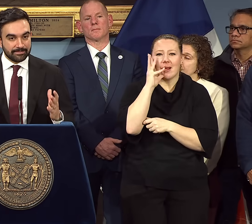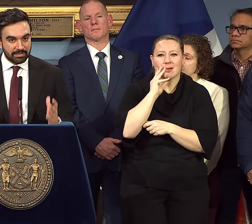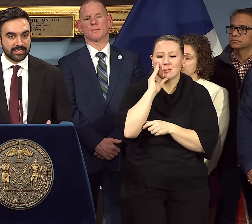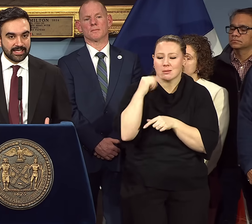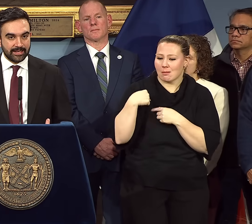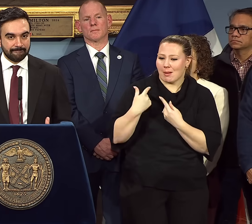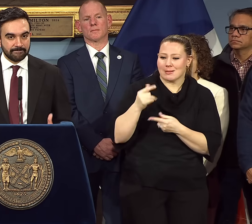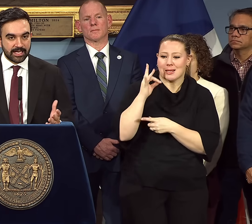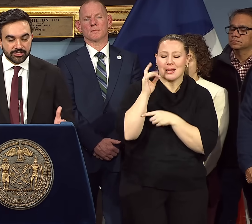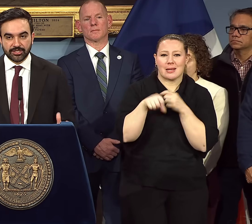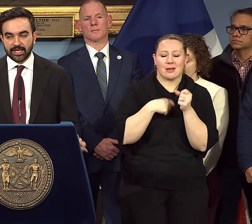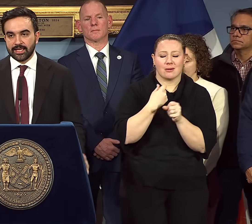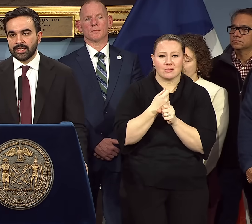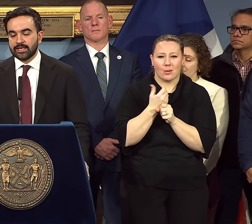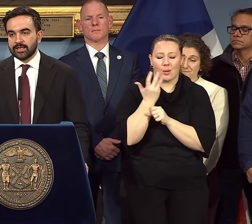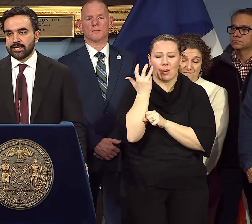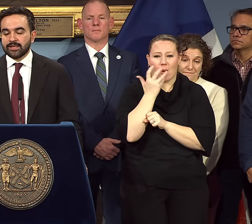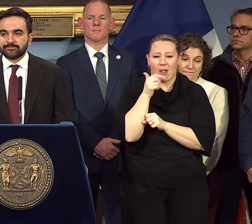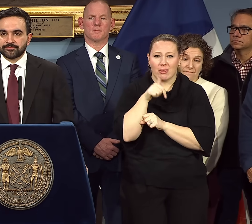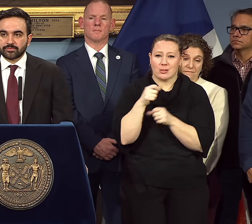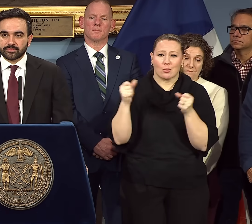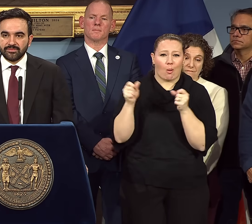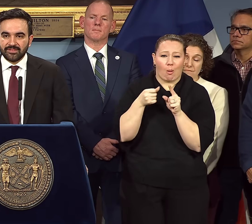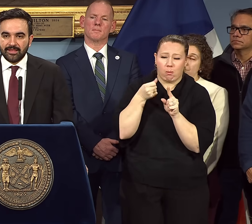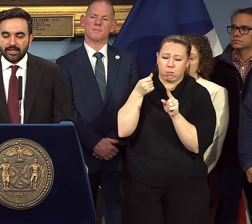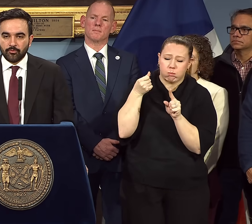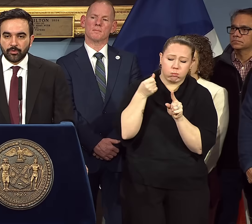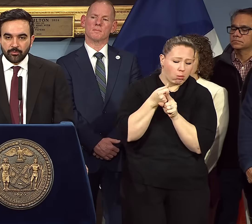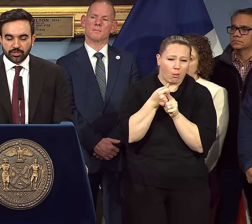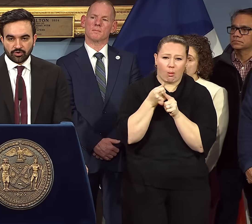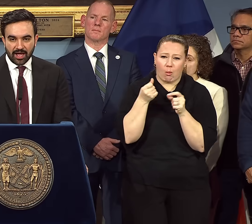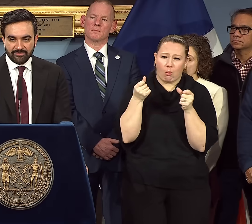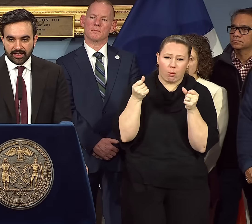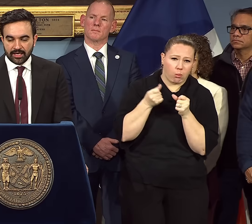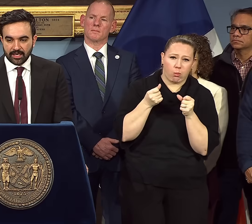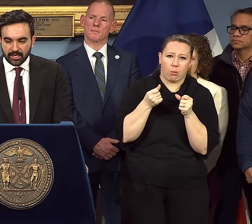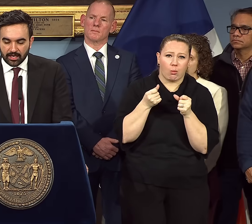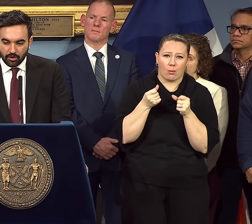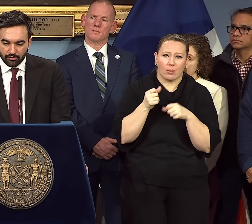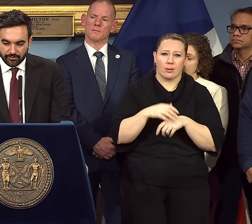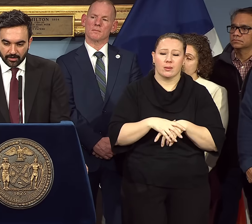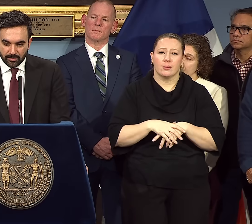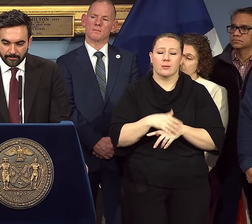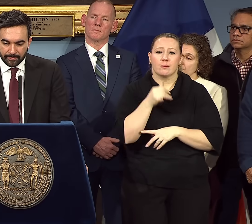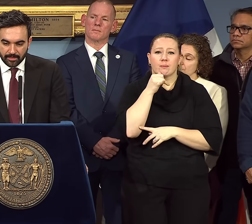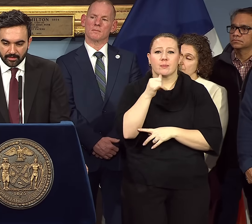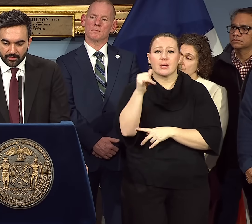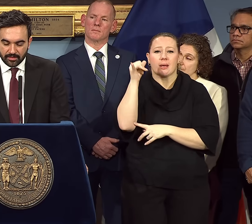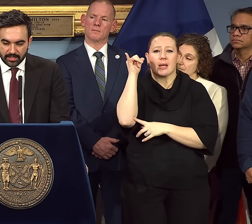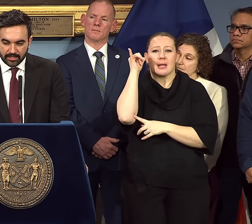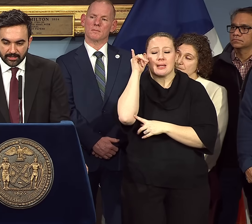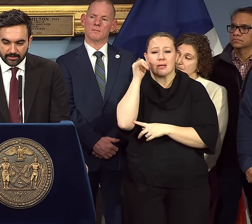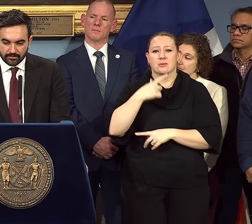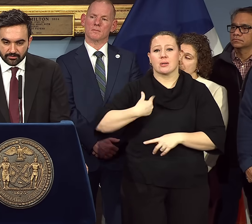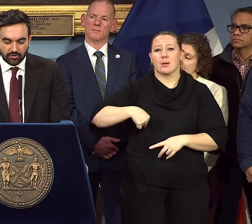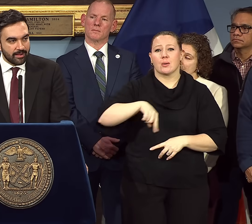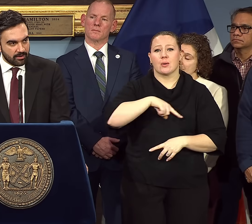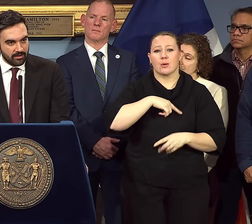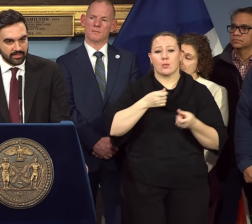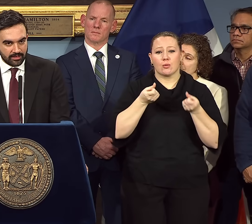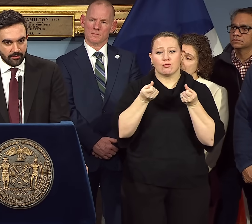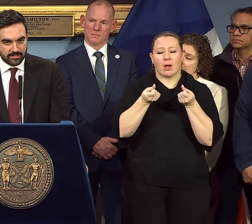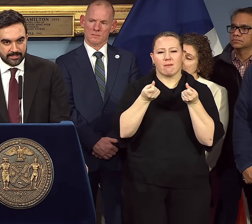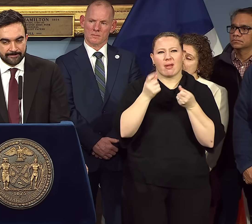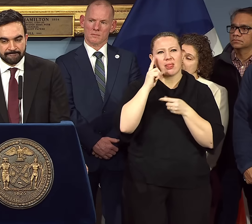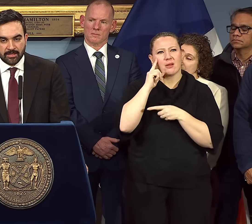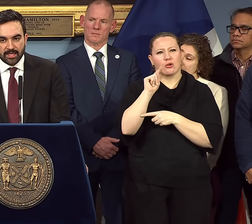is debilitating. Yesterday, we were driving over the Triborough,